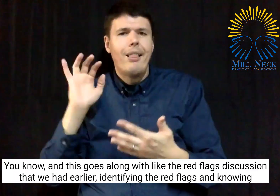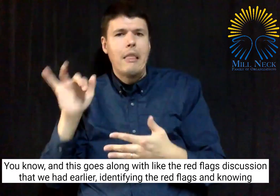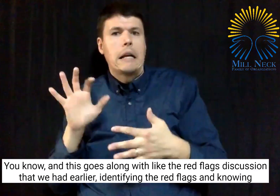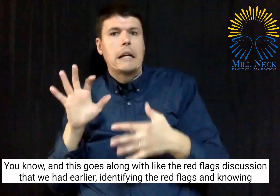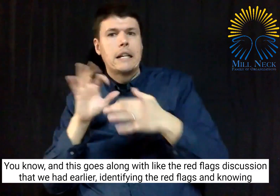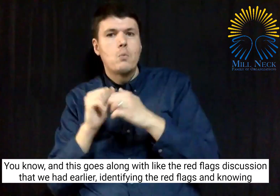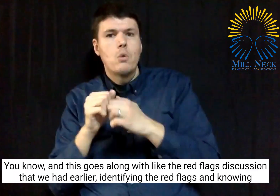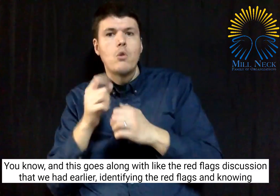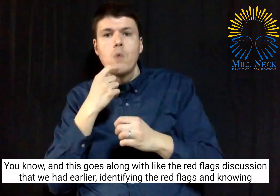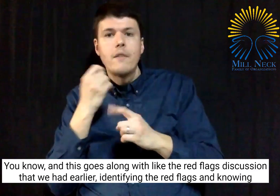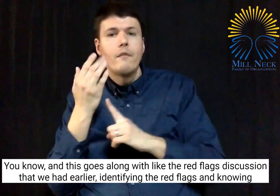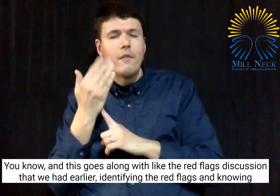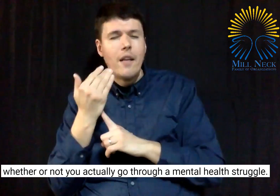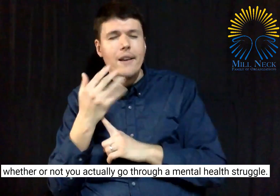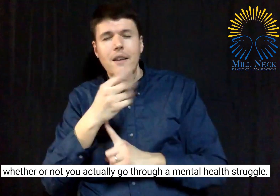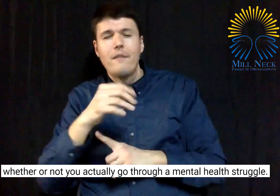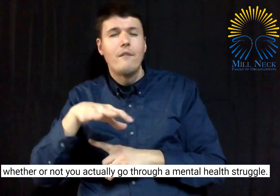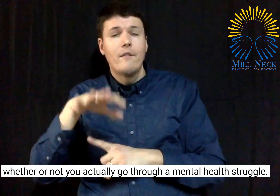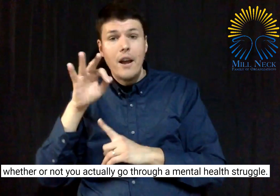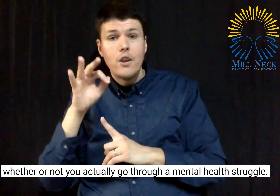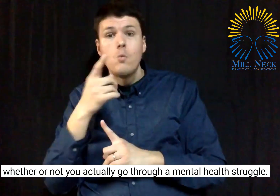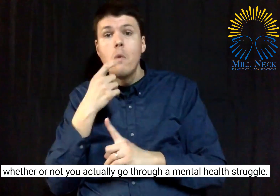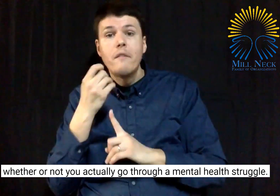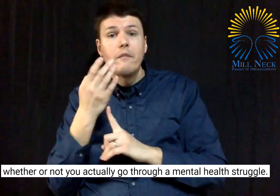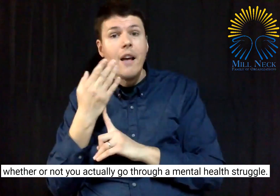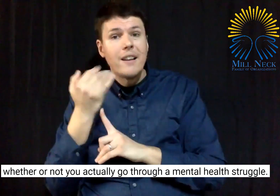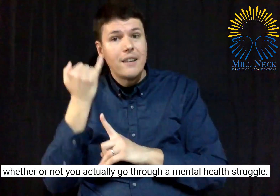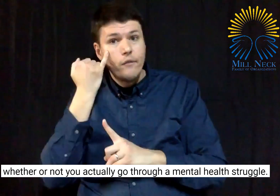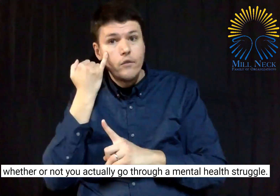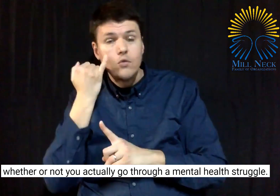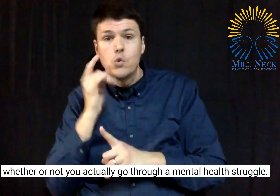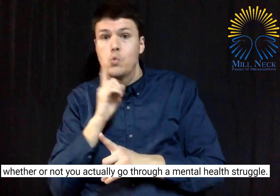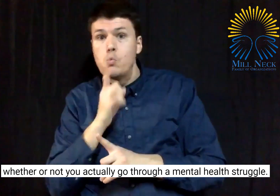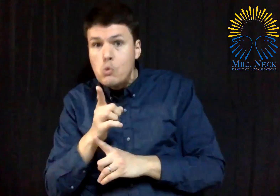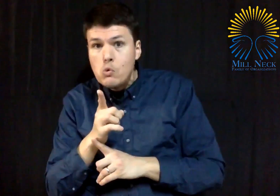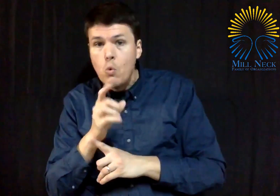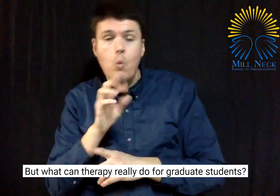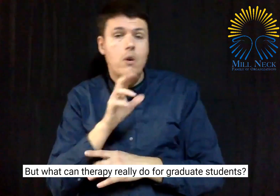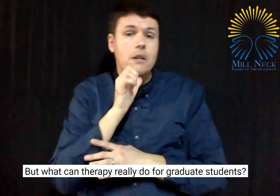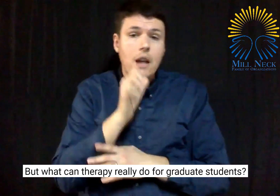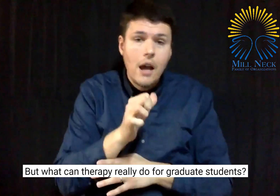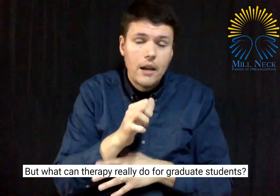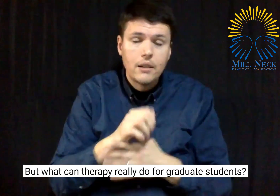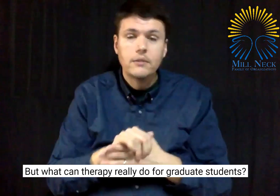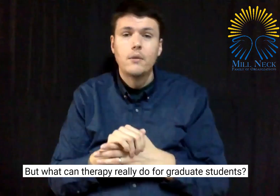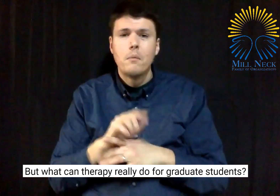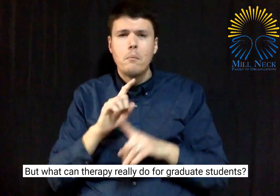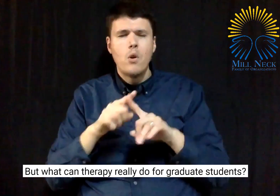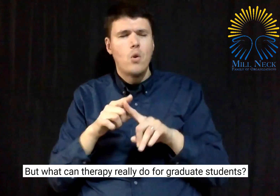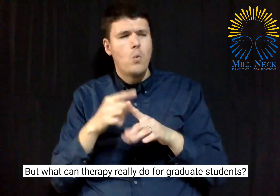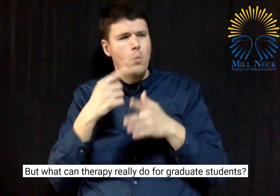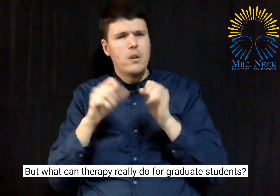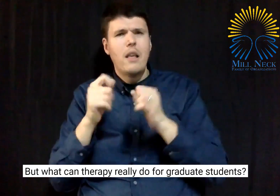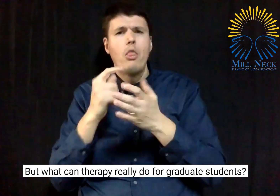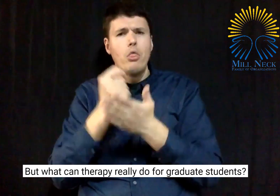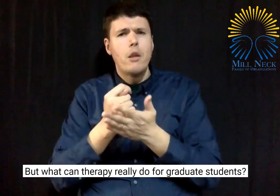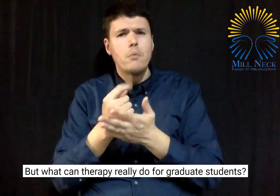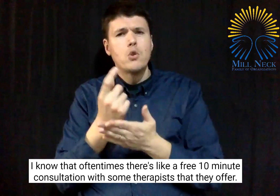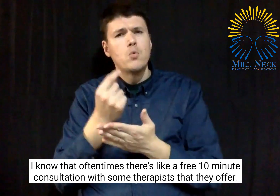earlier, identifying the red flags and knowing whether or not you're actually going through a mental health struggle. But what can therapy really do for graduate students? I know